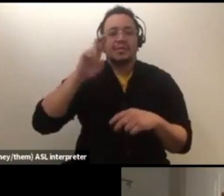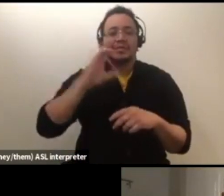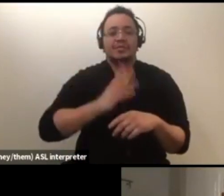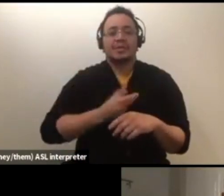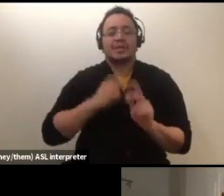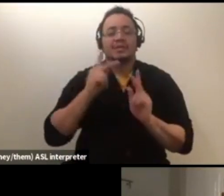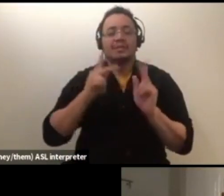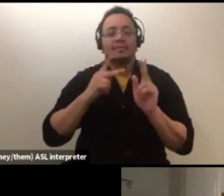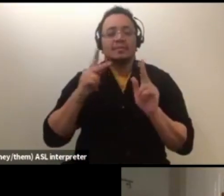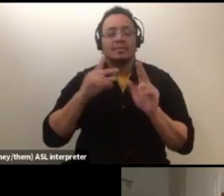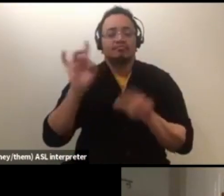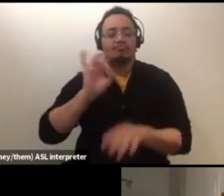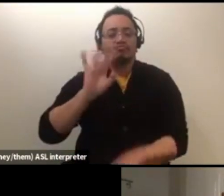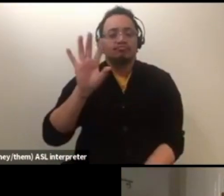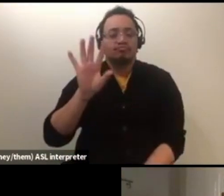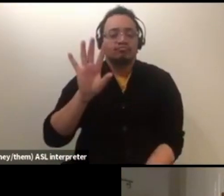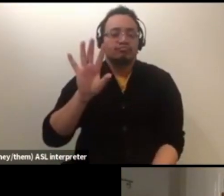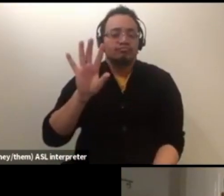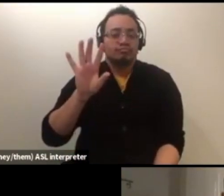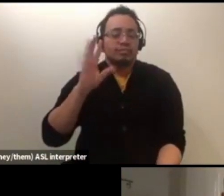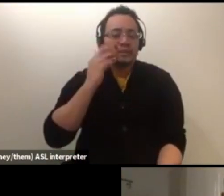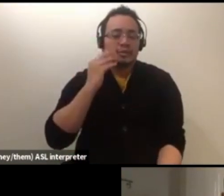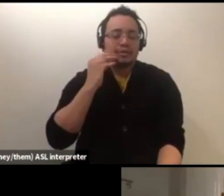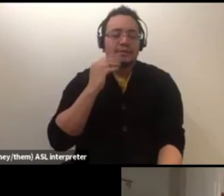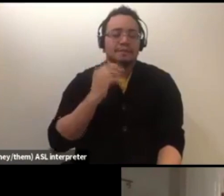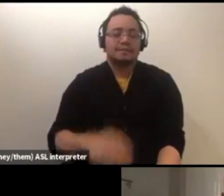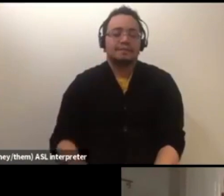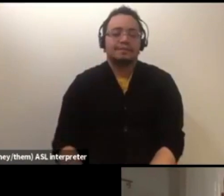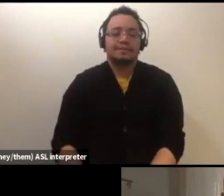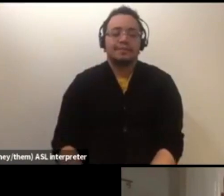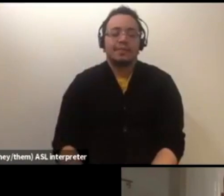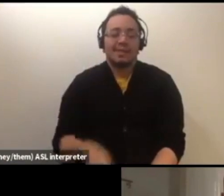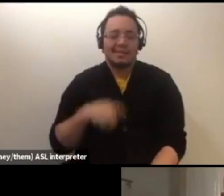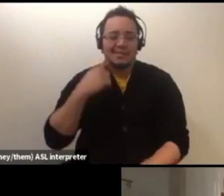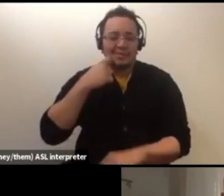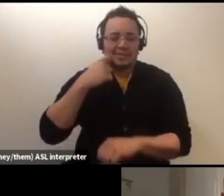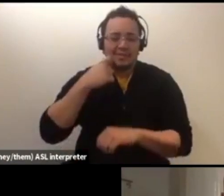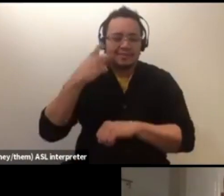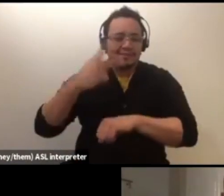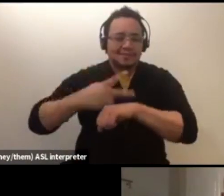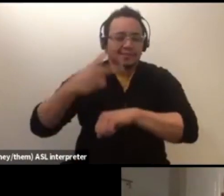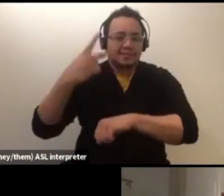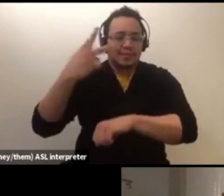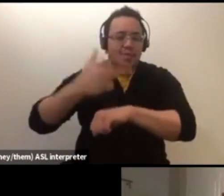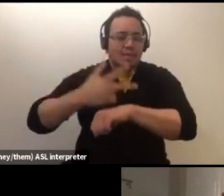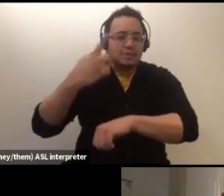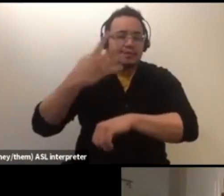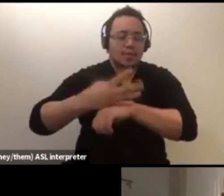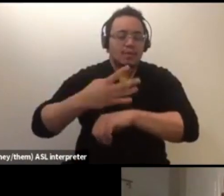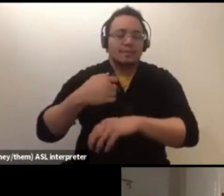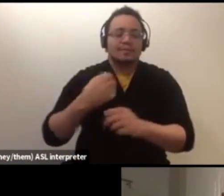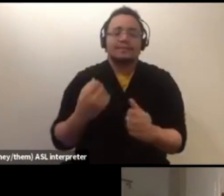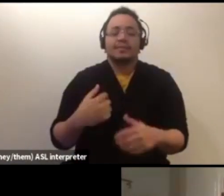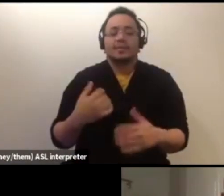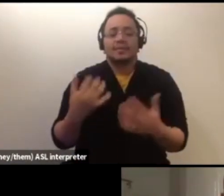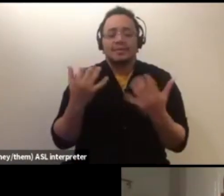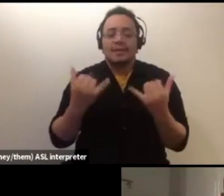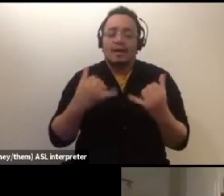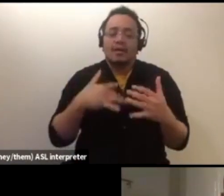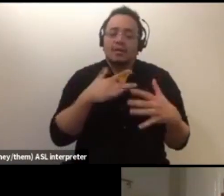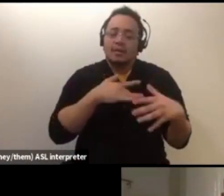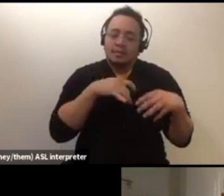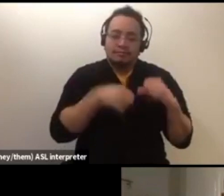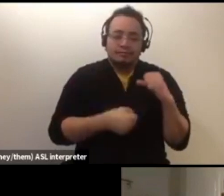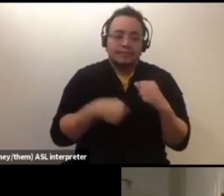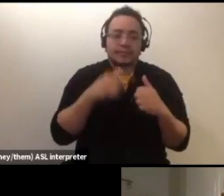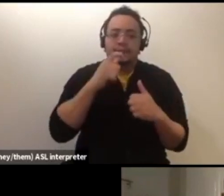many overlapping spheres of grief. In the last few days, we've mourned Ahmaud Arbery, Sean Reed,